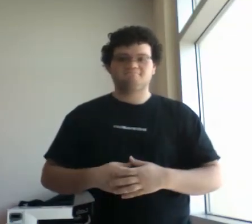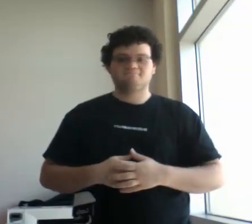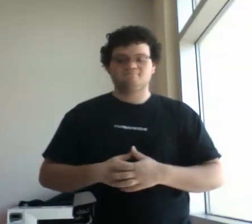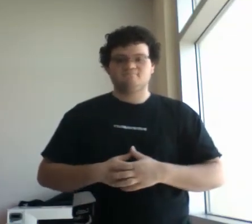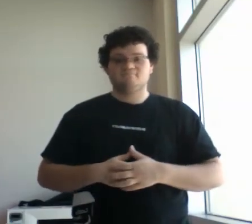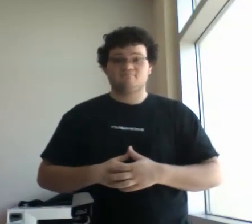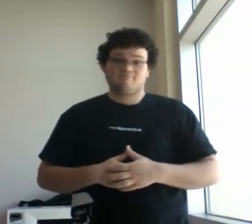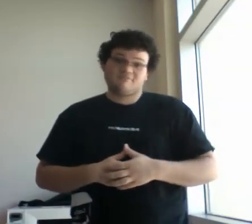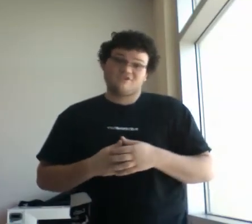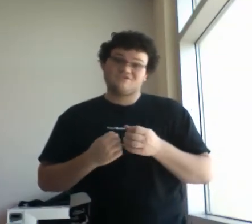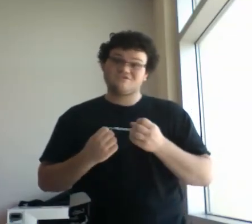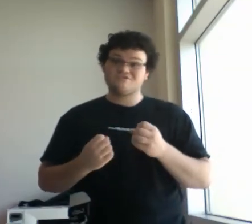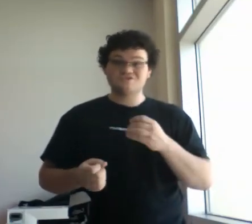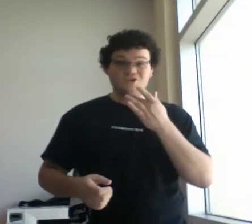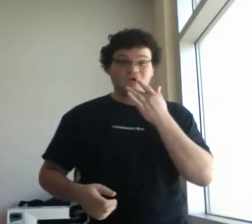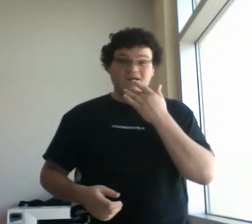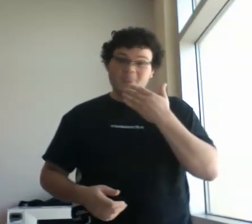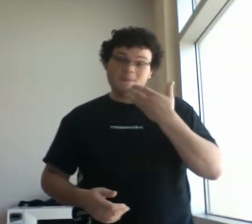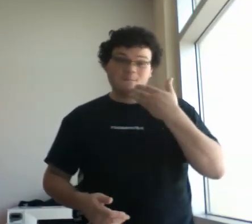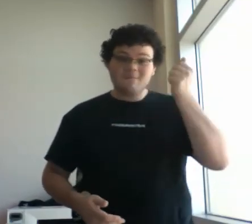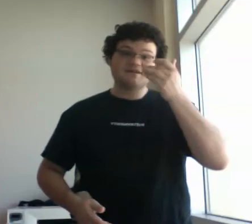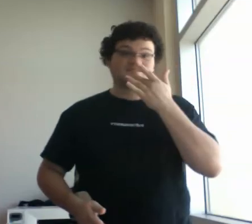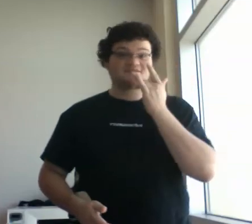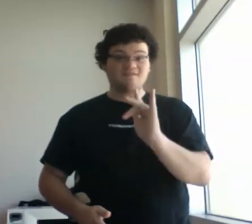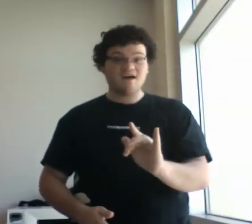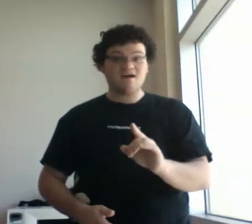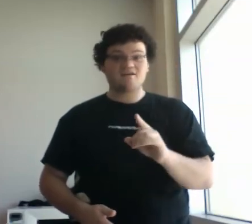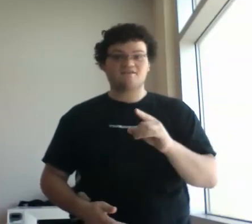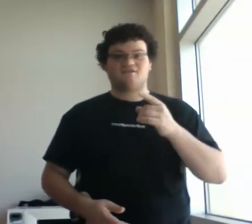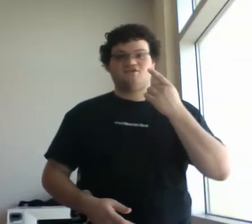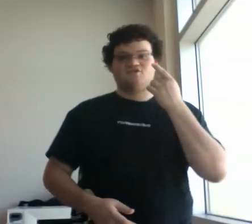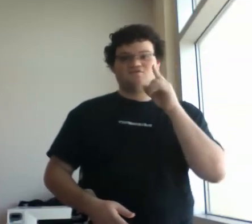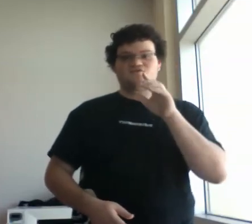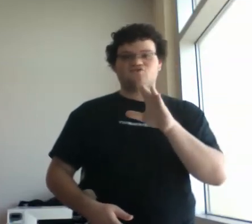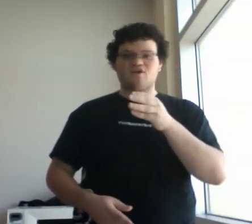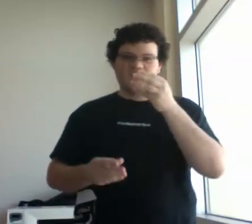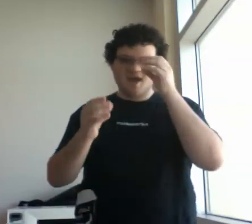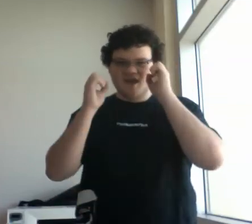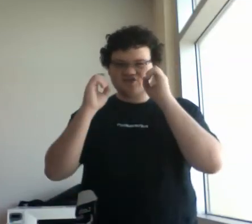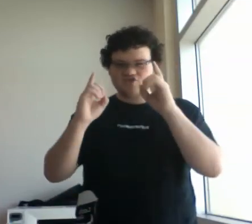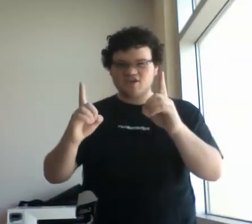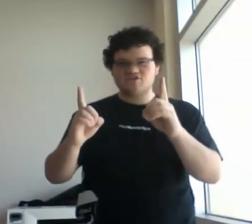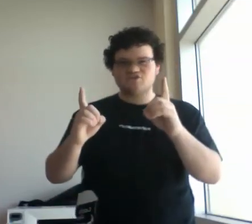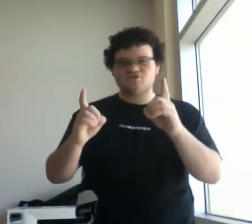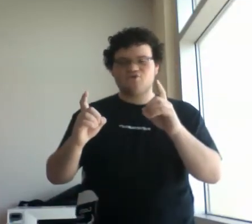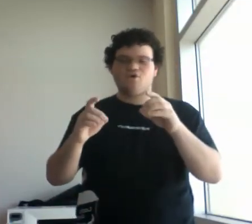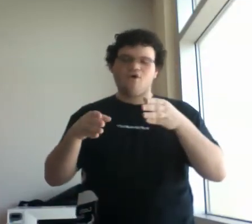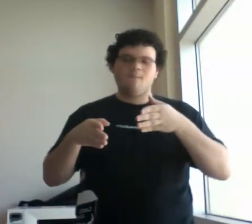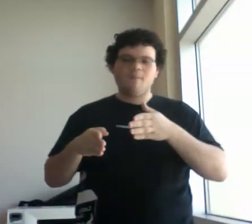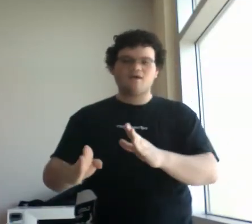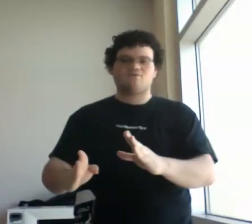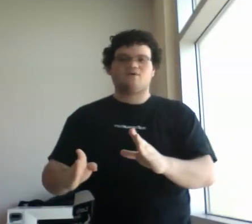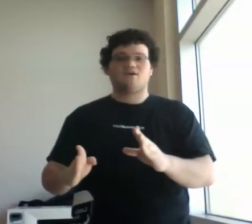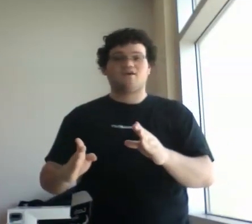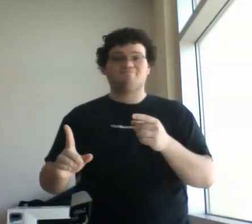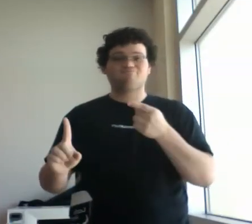So I'm wishing you the best of luck on your educational pathway towards medical coding. And if